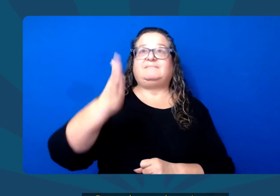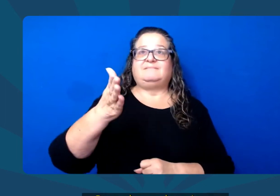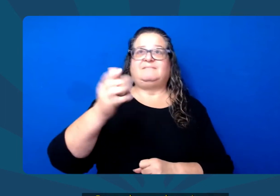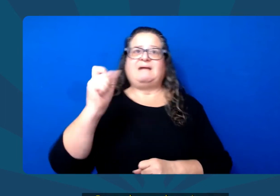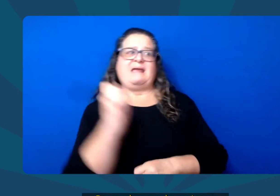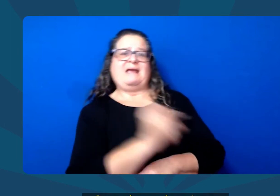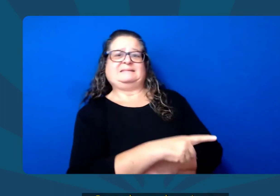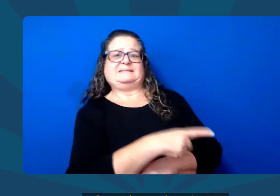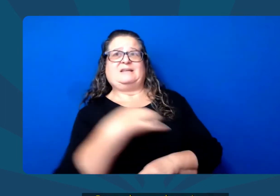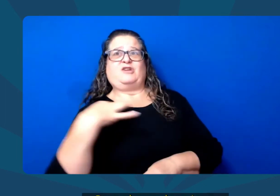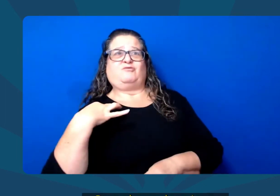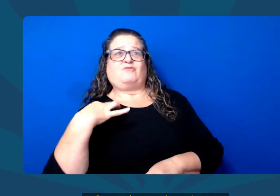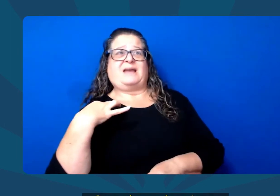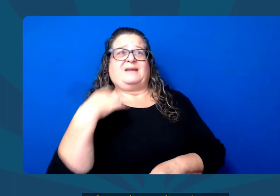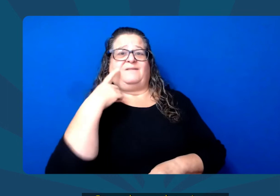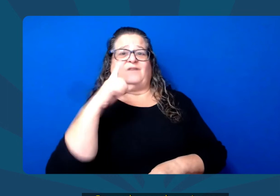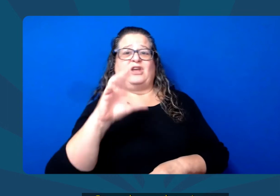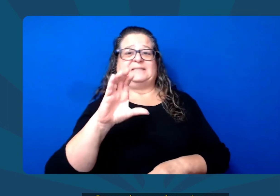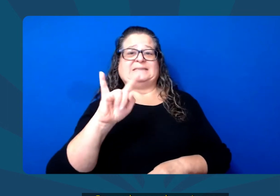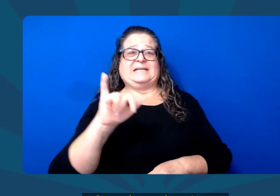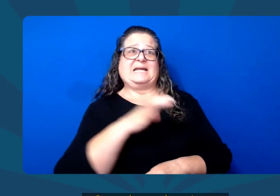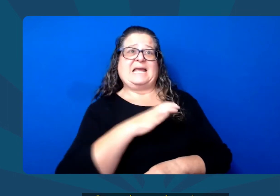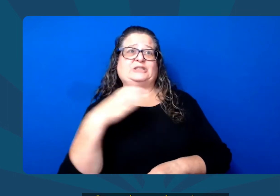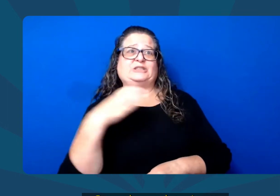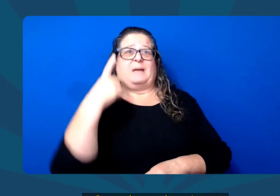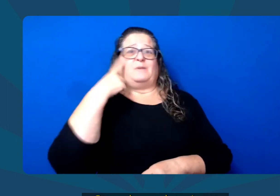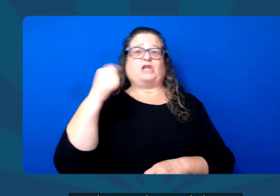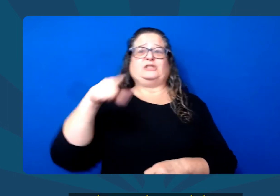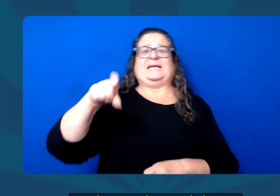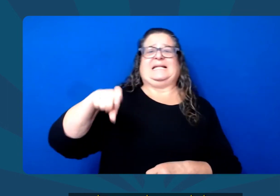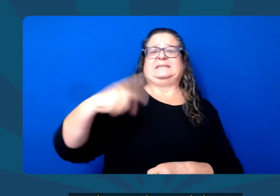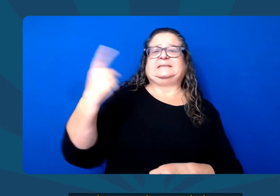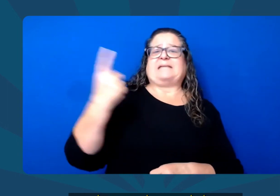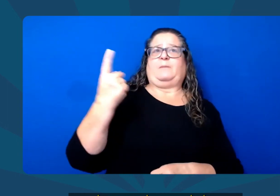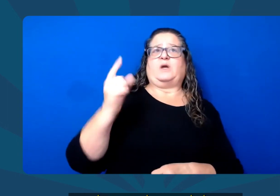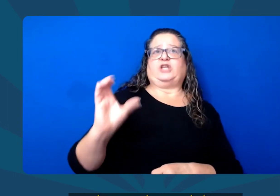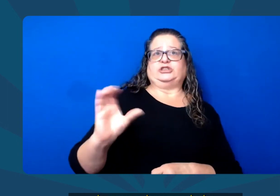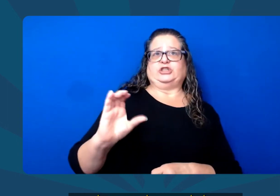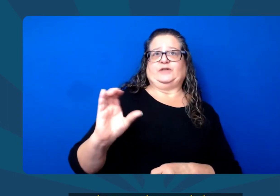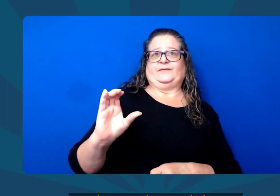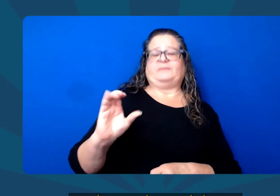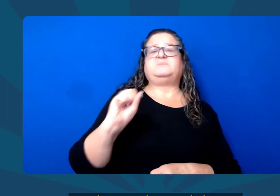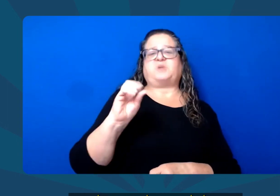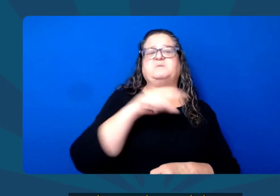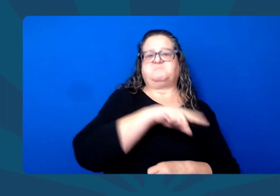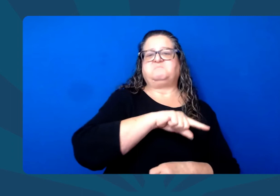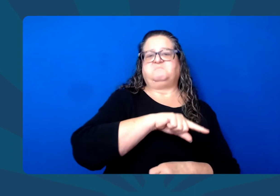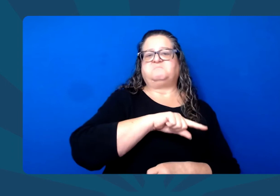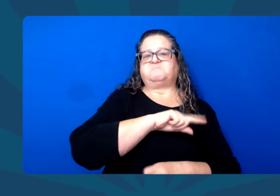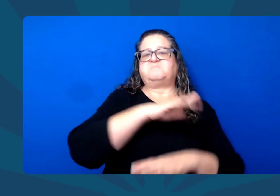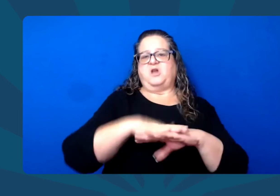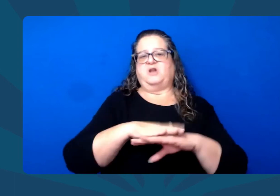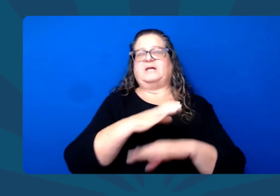Several years later, I was asked to run for city council because they needed a conservative they could count on, so